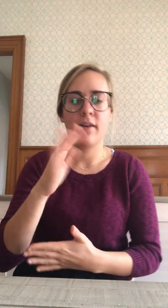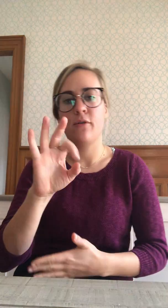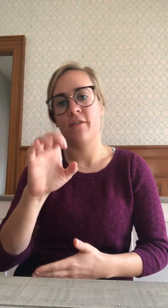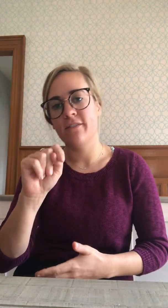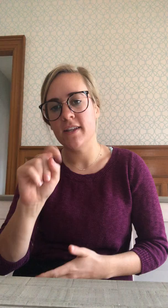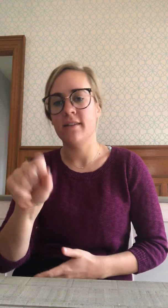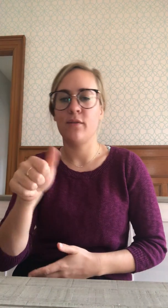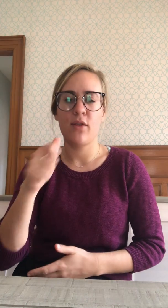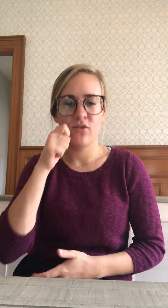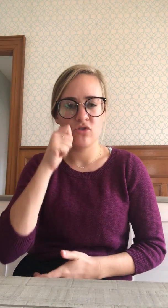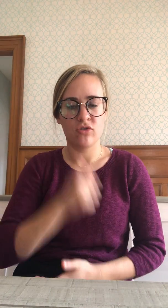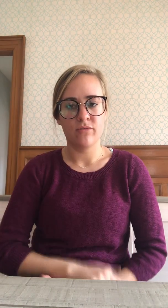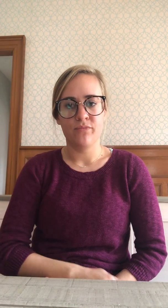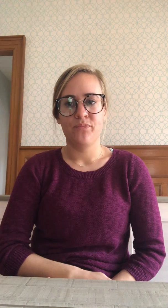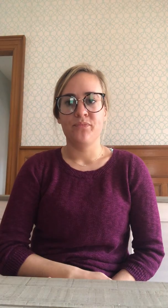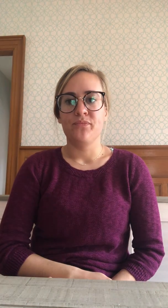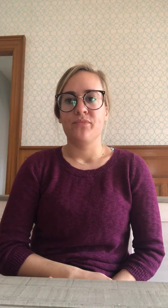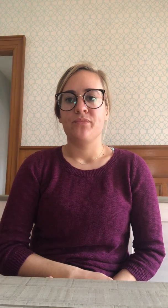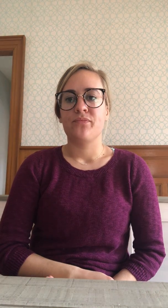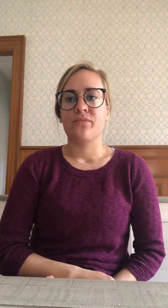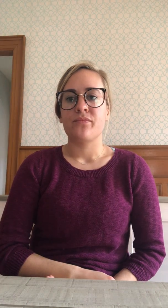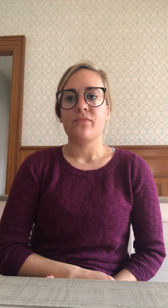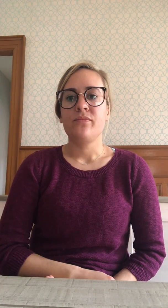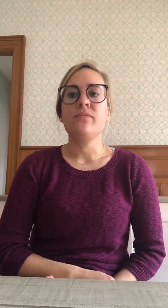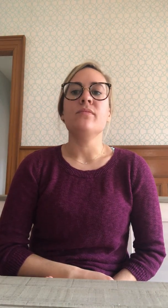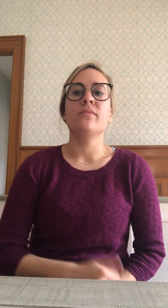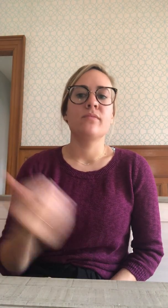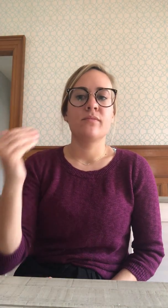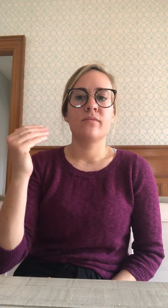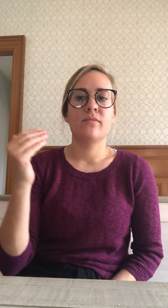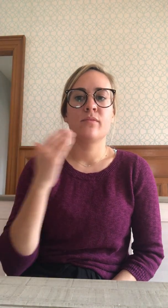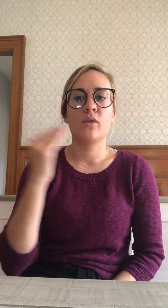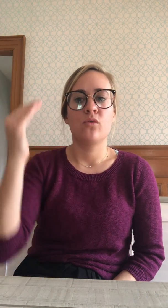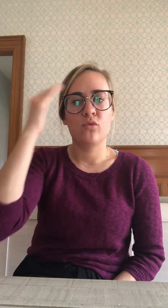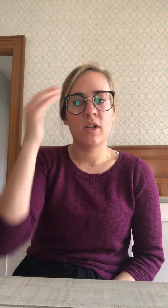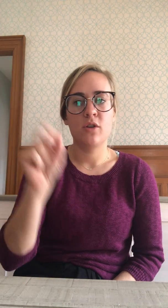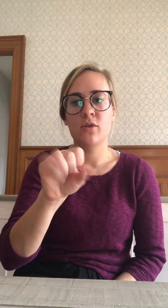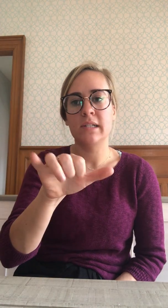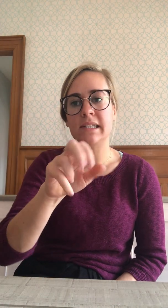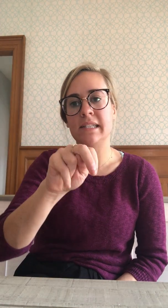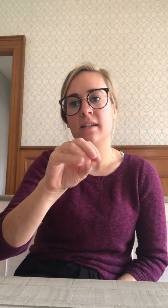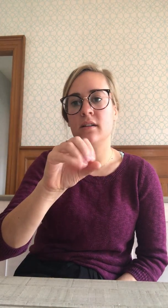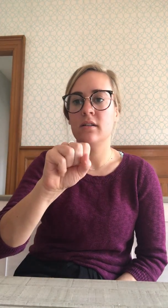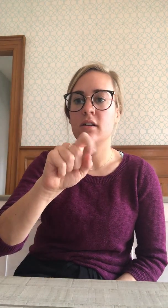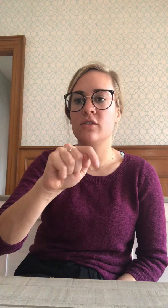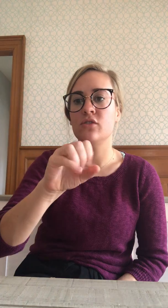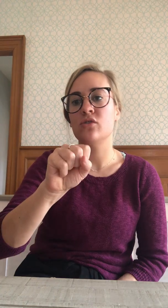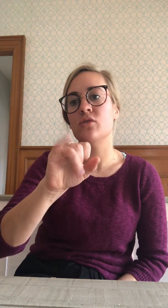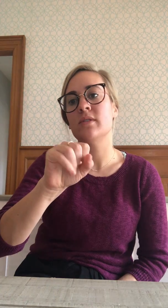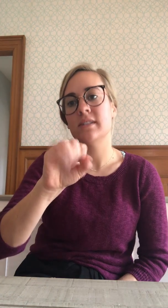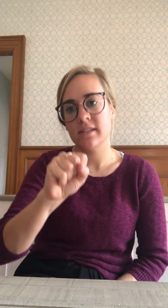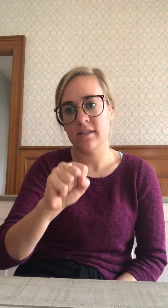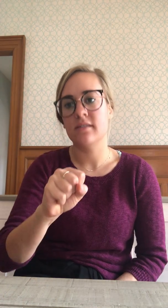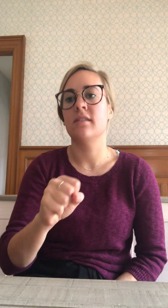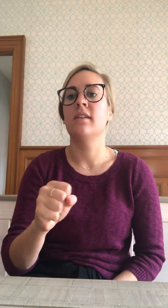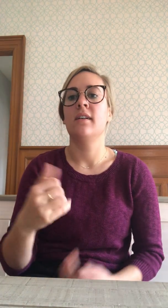The craniosynostosis seen in Crouzon syndrome involves multiple sutures. Some common head shapes are